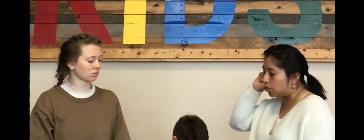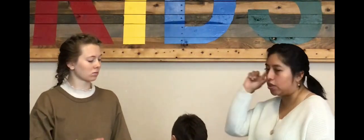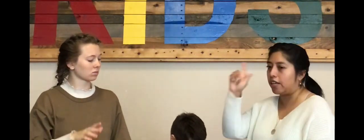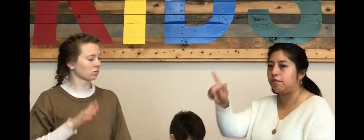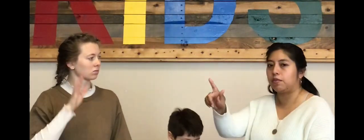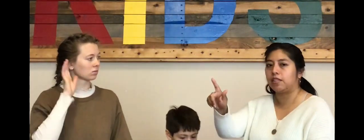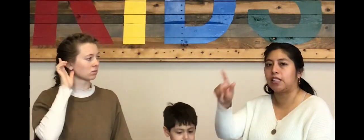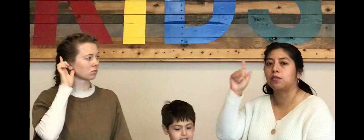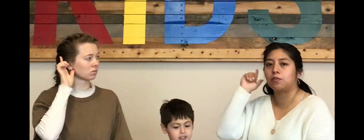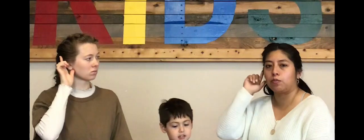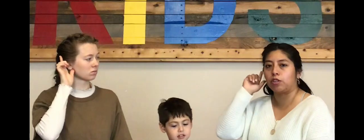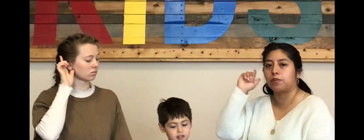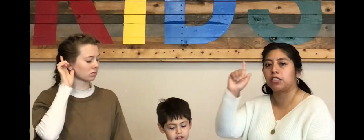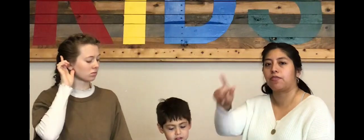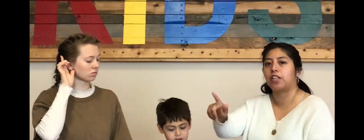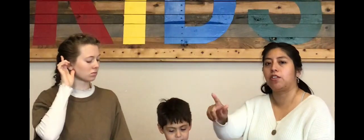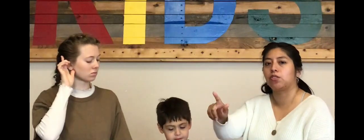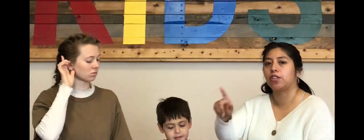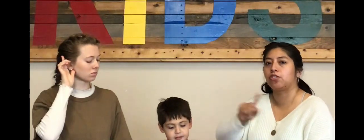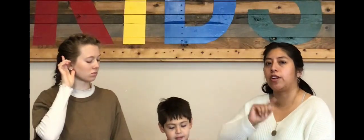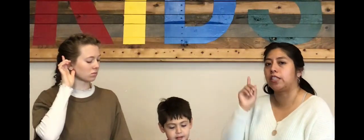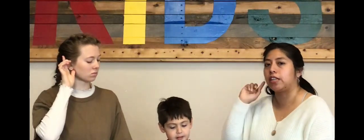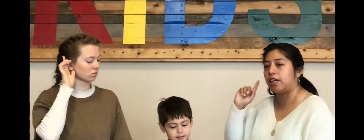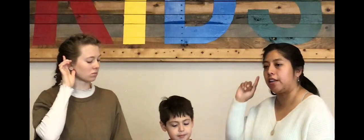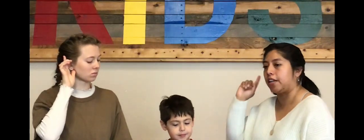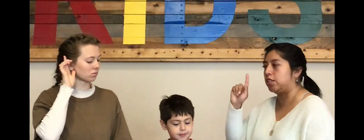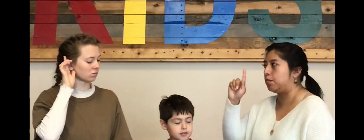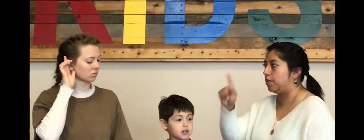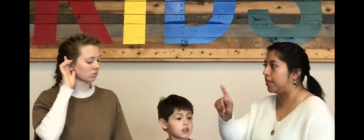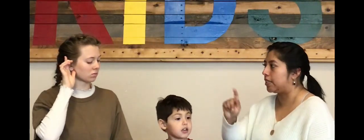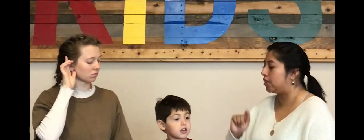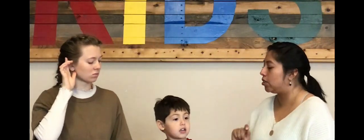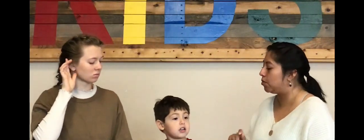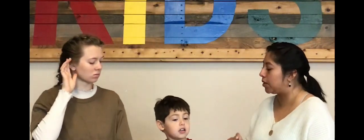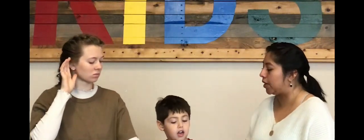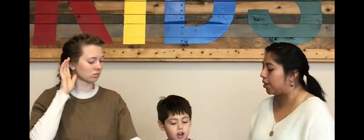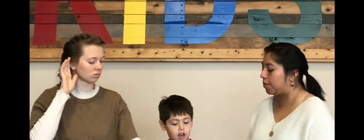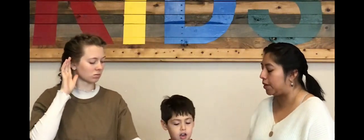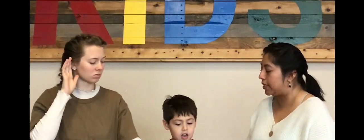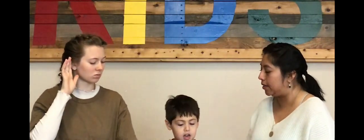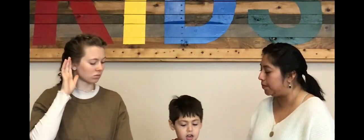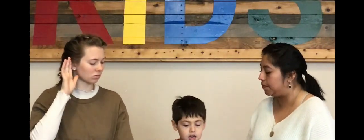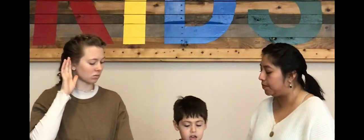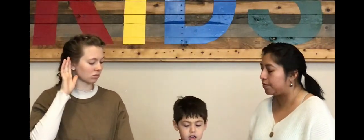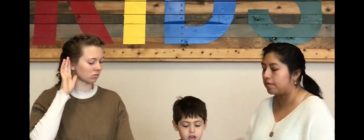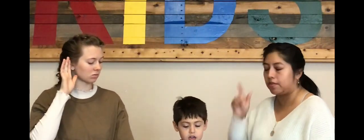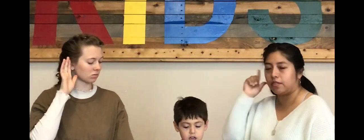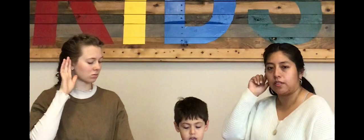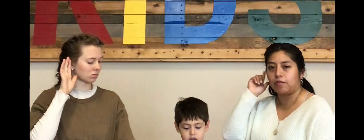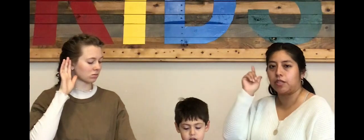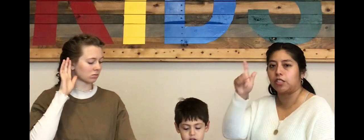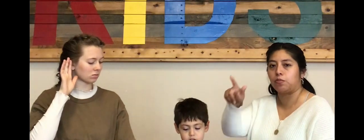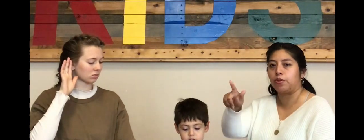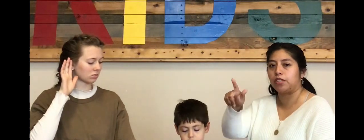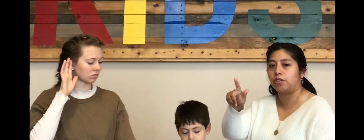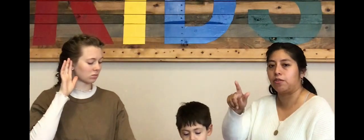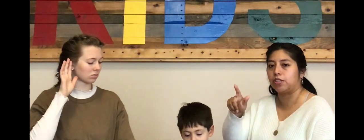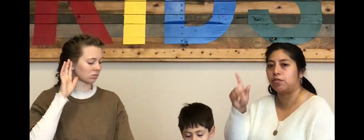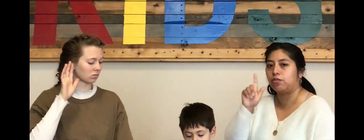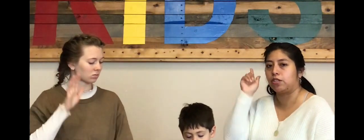Escucha. And that's more specifically used when you're trying to get a kid to listen to a particular person. Because you point towards